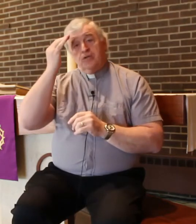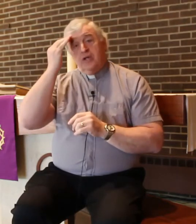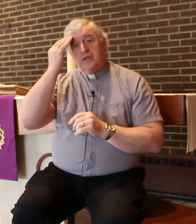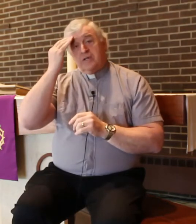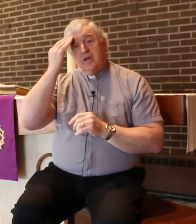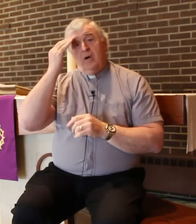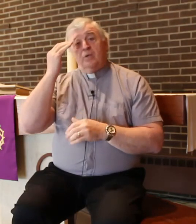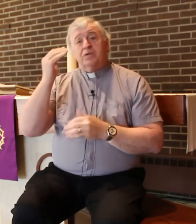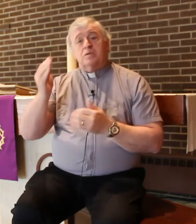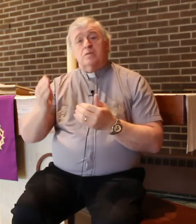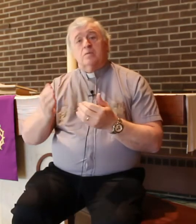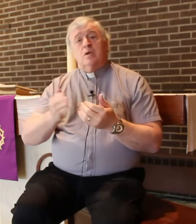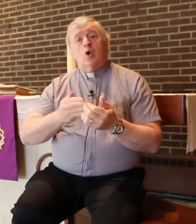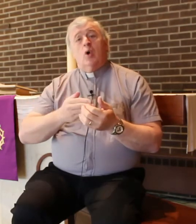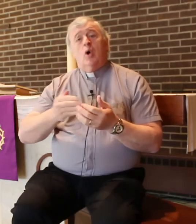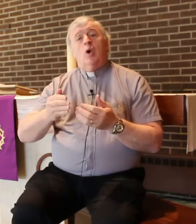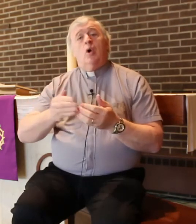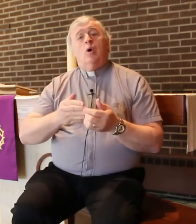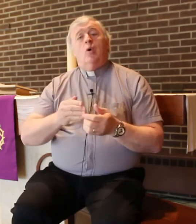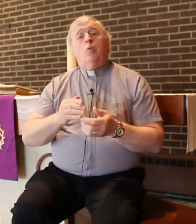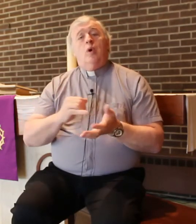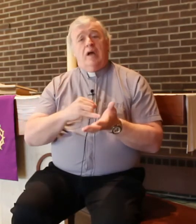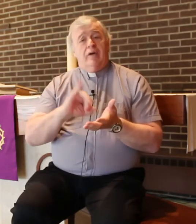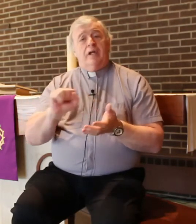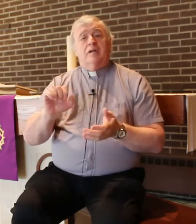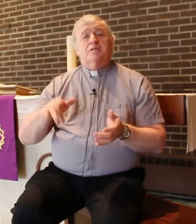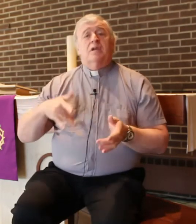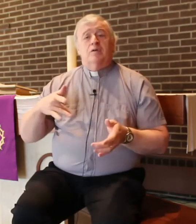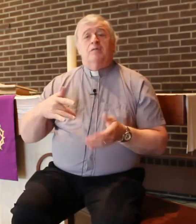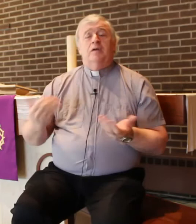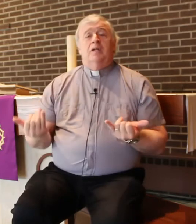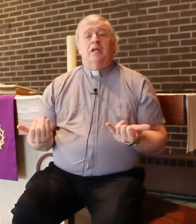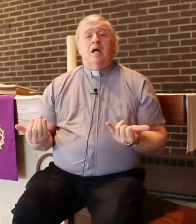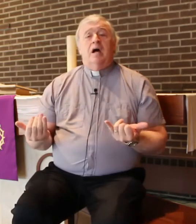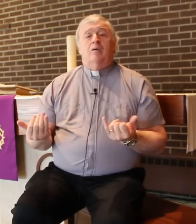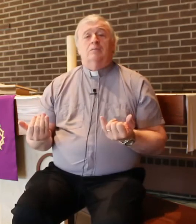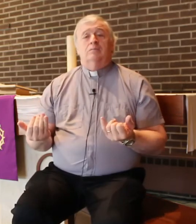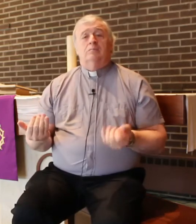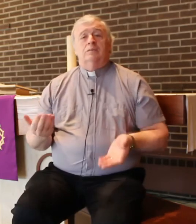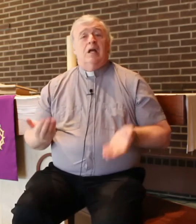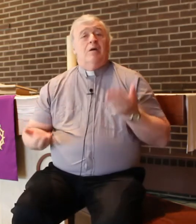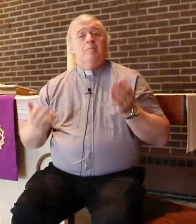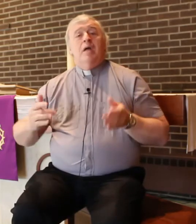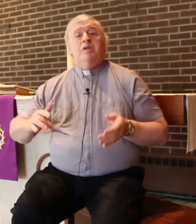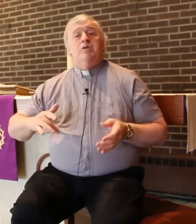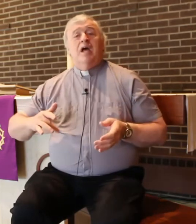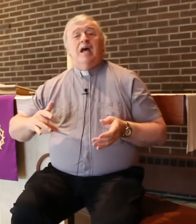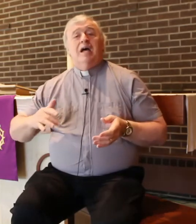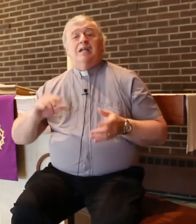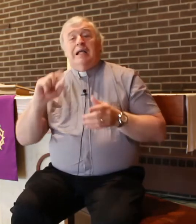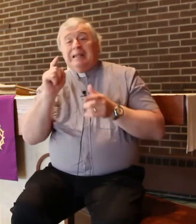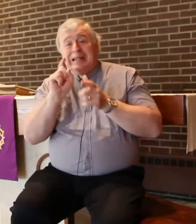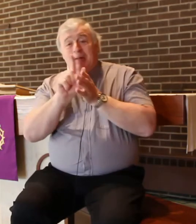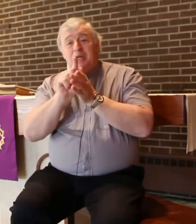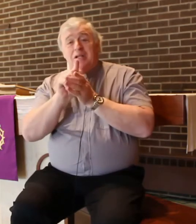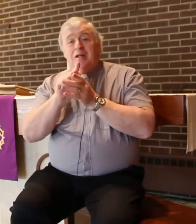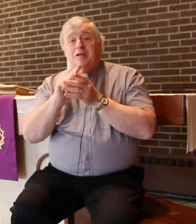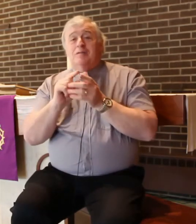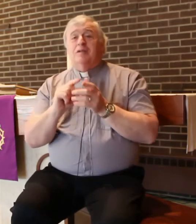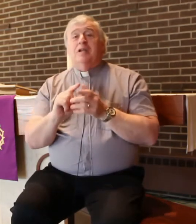Jesus knows whatever it is that you're feeling now. Maybe you had a little bit of